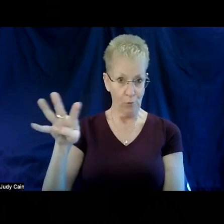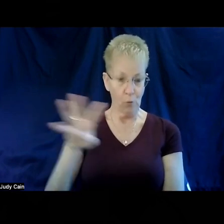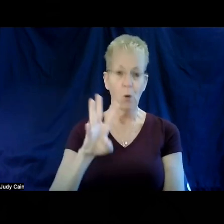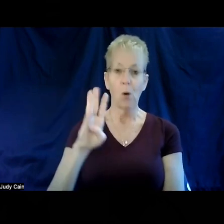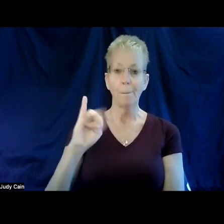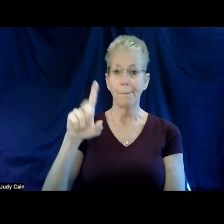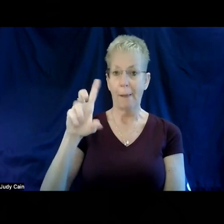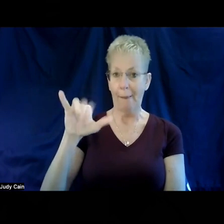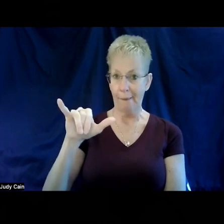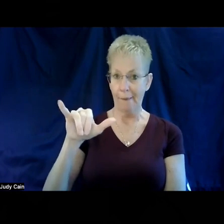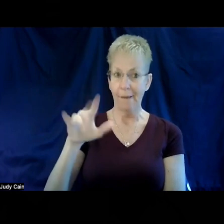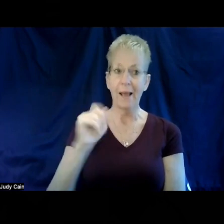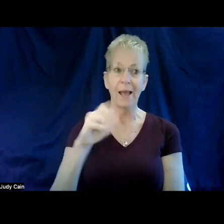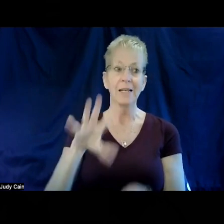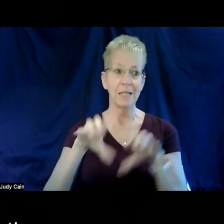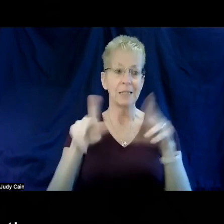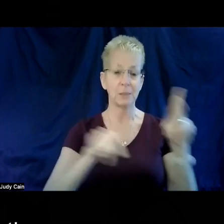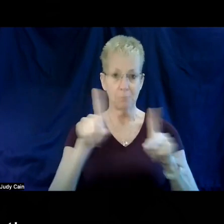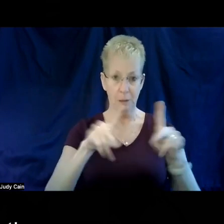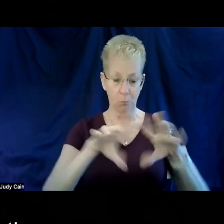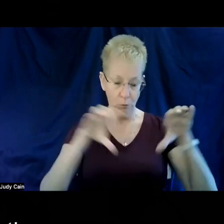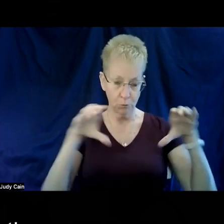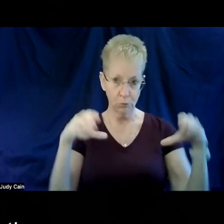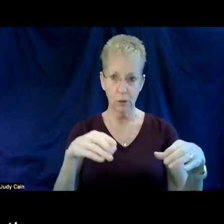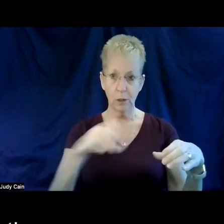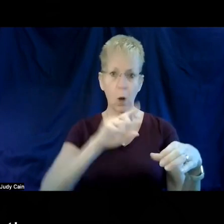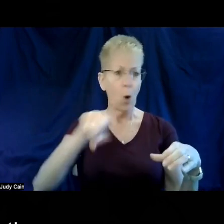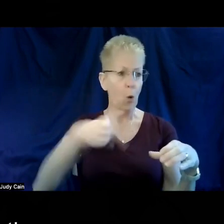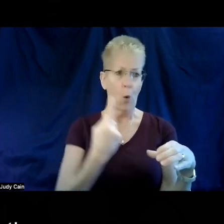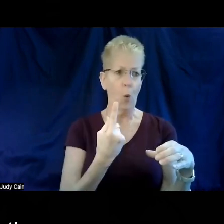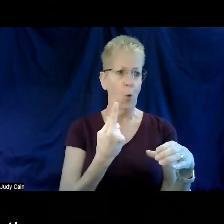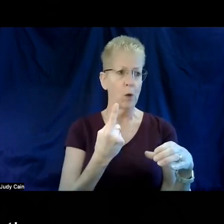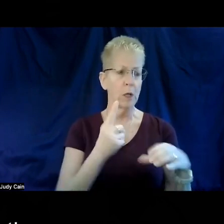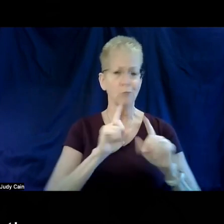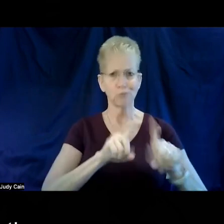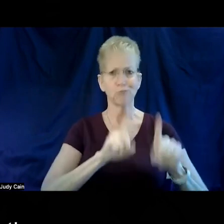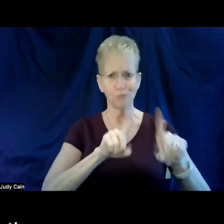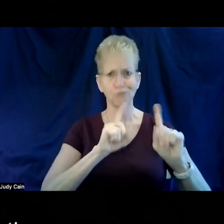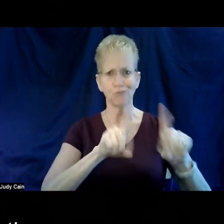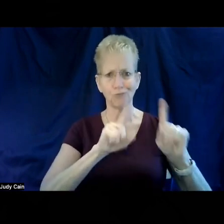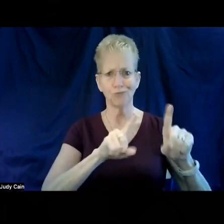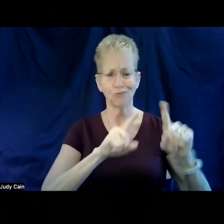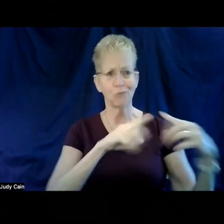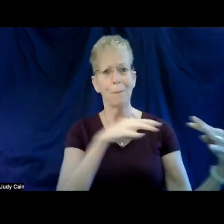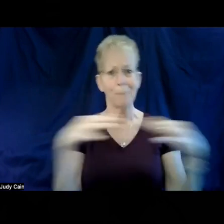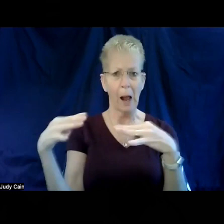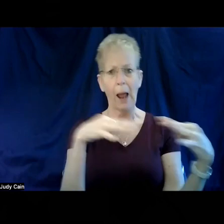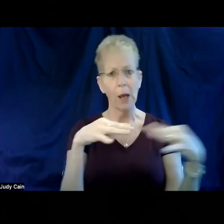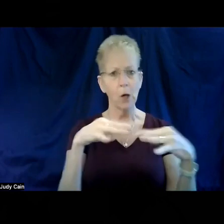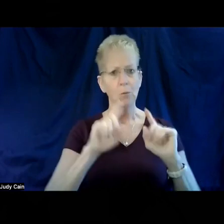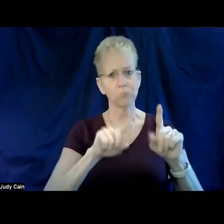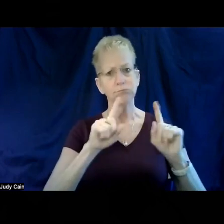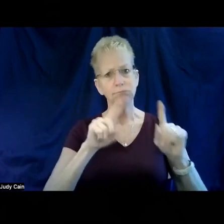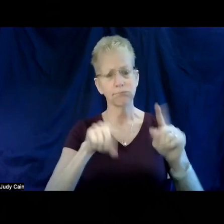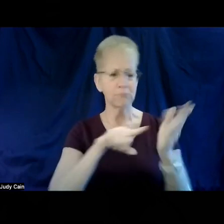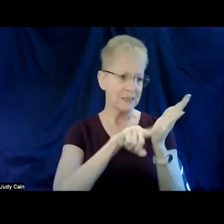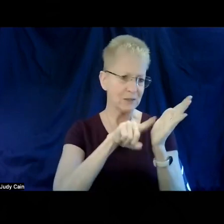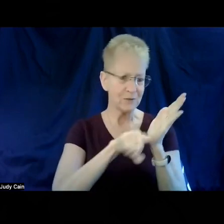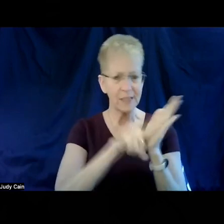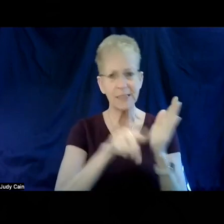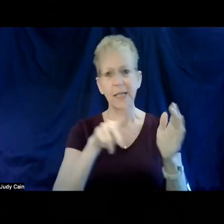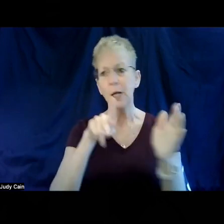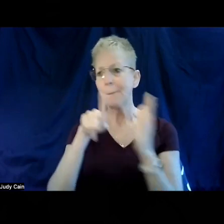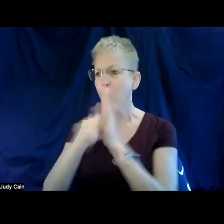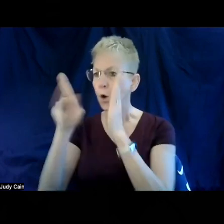cast of characters have only been on the go and in battles and investigating murderers.